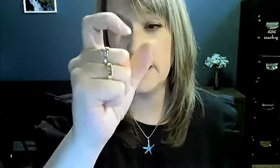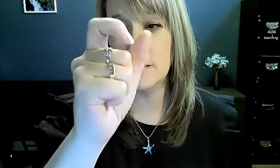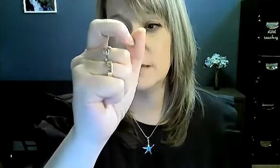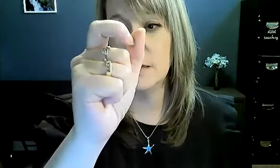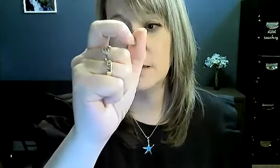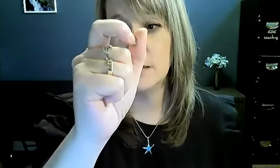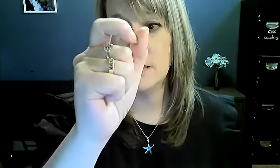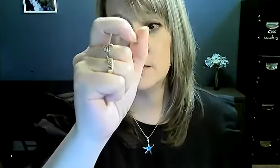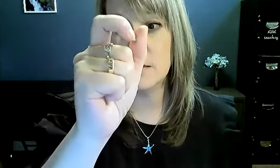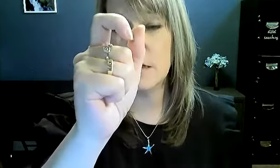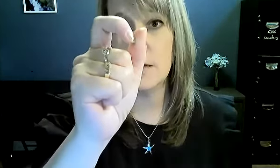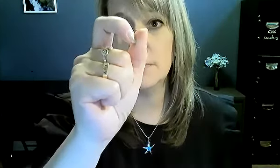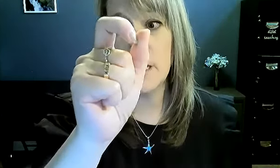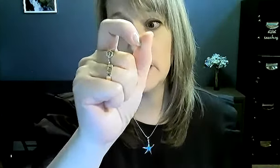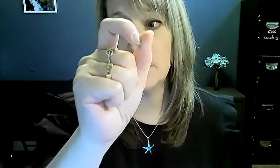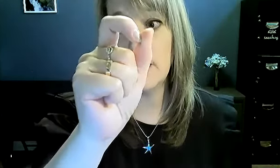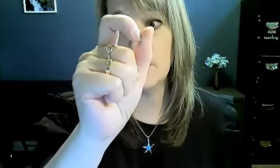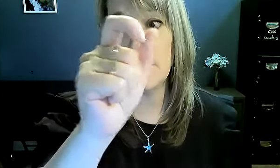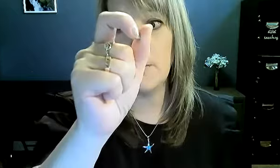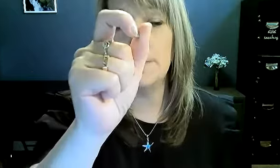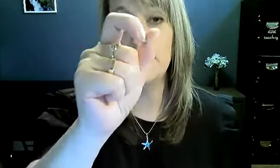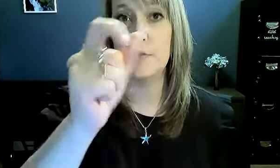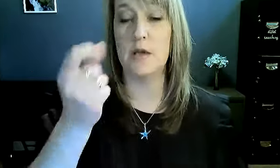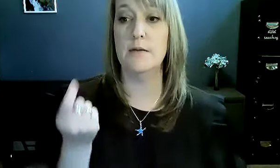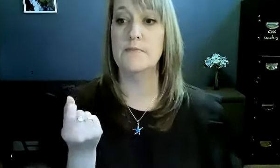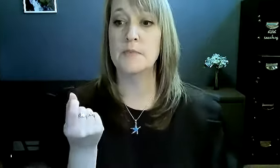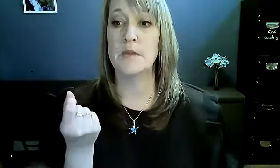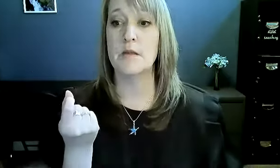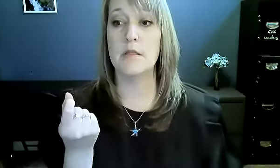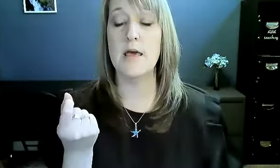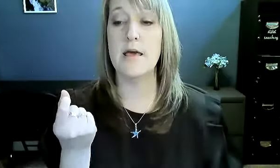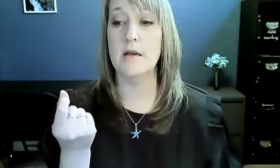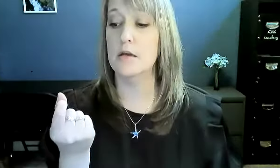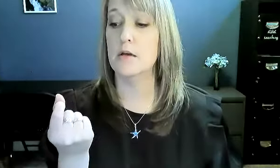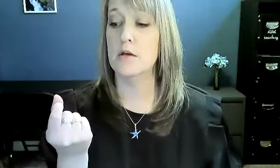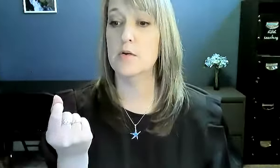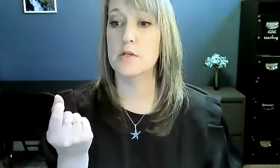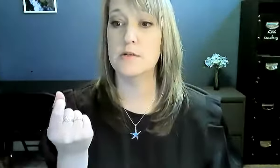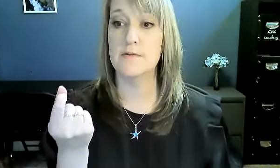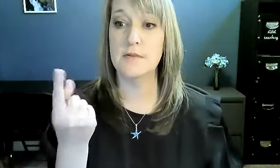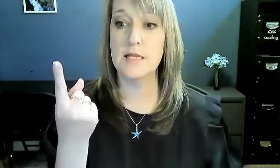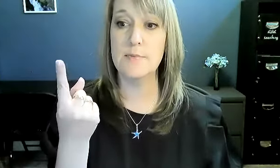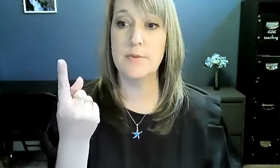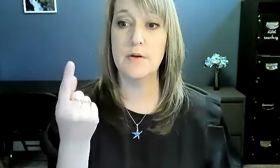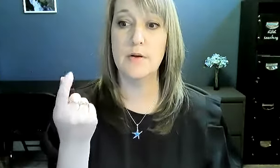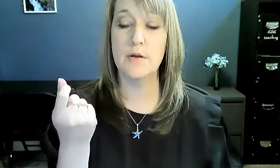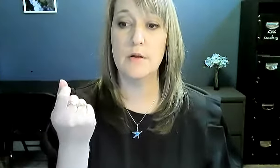X that's kind of hanging out at your thumb. Okay. Then you're going to flip